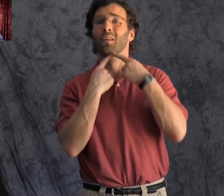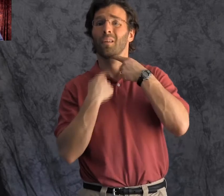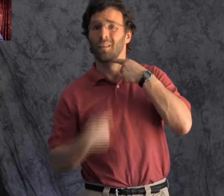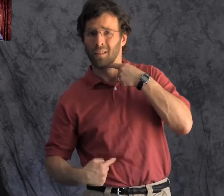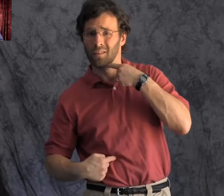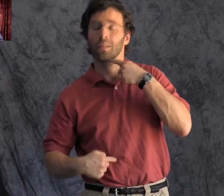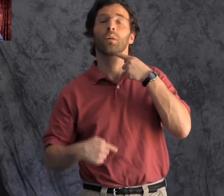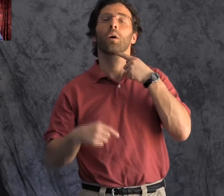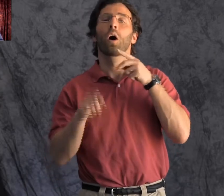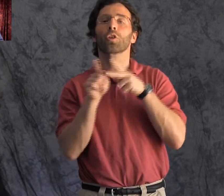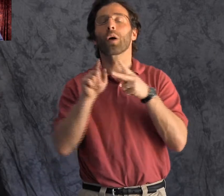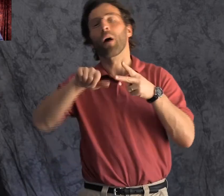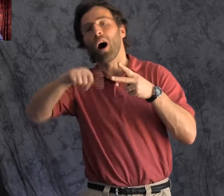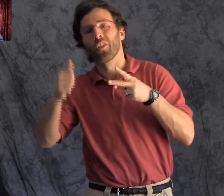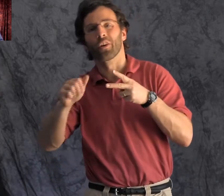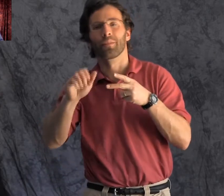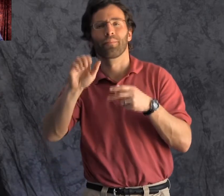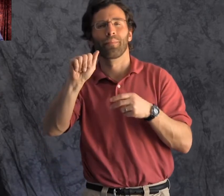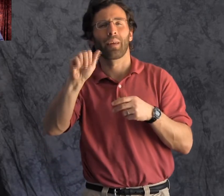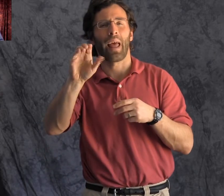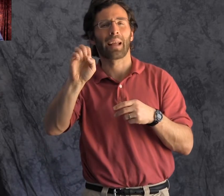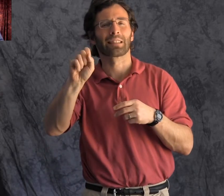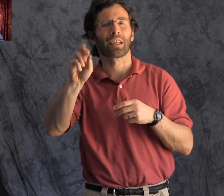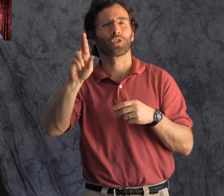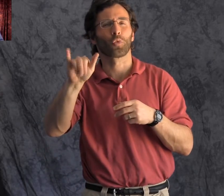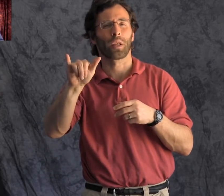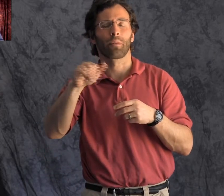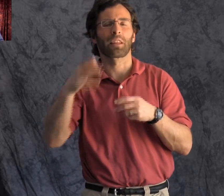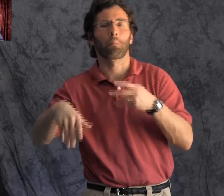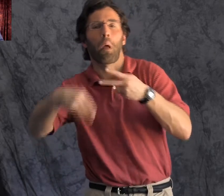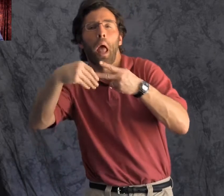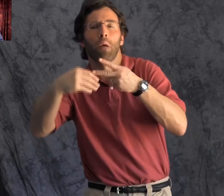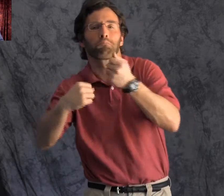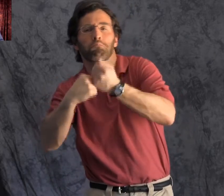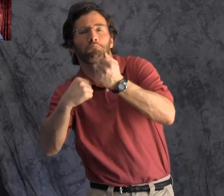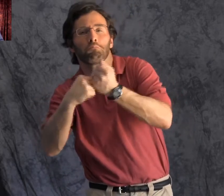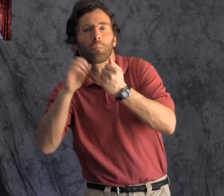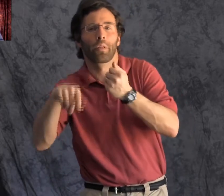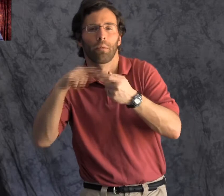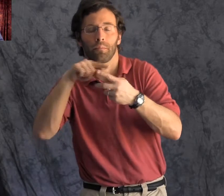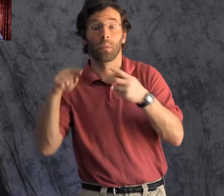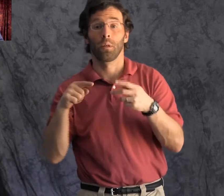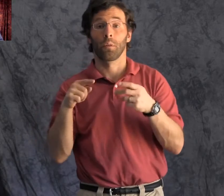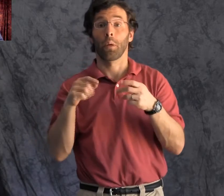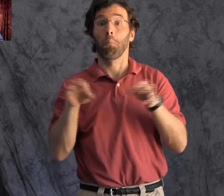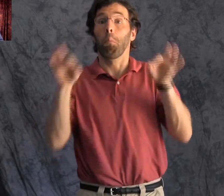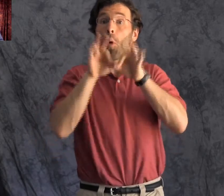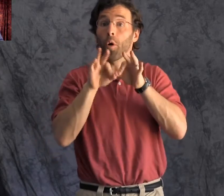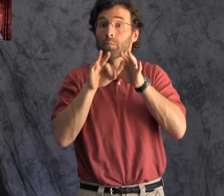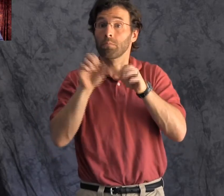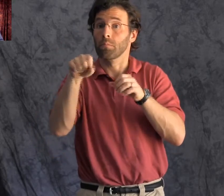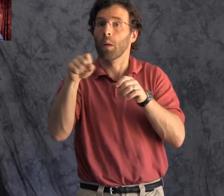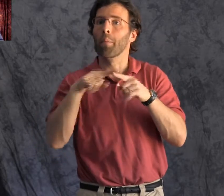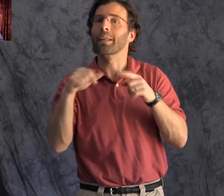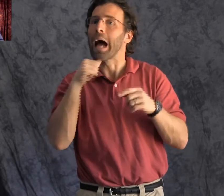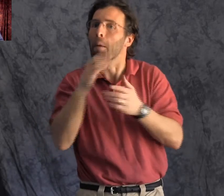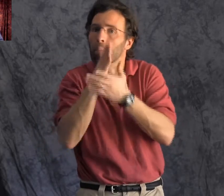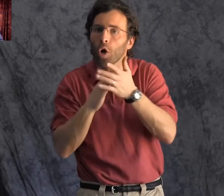not part of that big 30-foot tube. The teeth, for example, are considered accessory, as are the salivary glands, the liver,